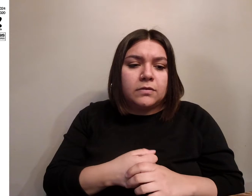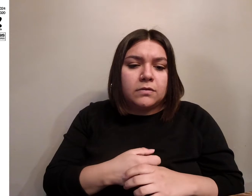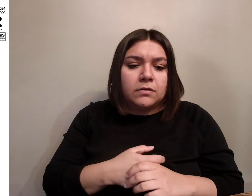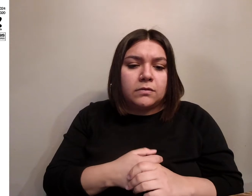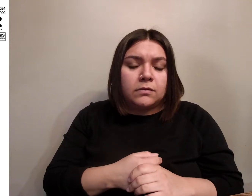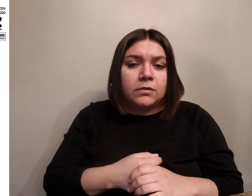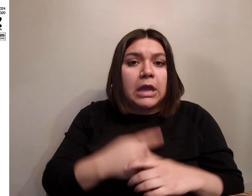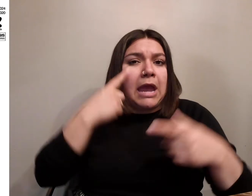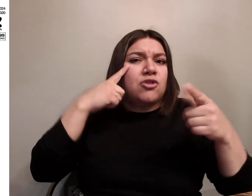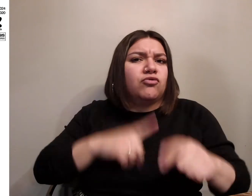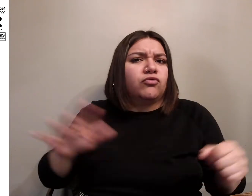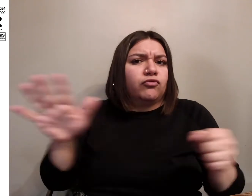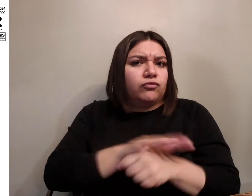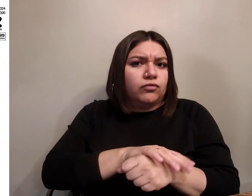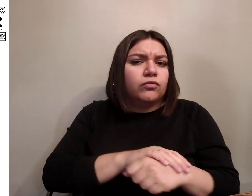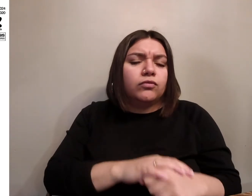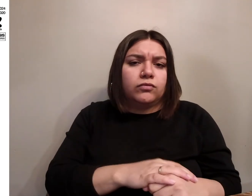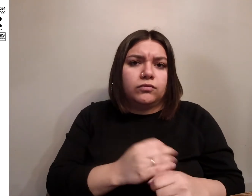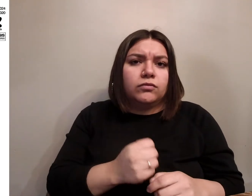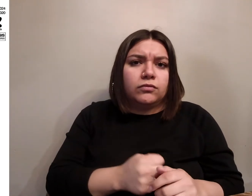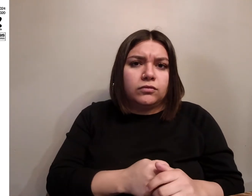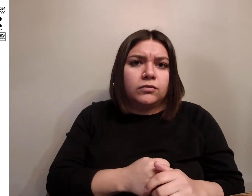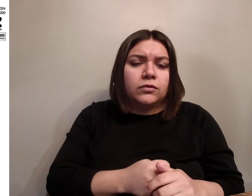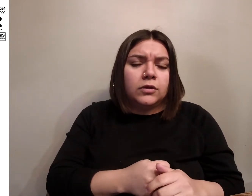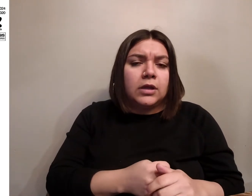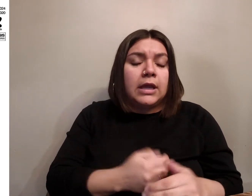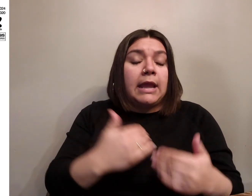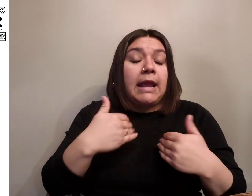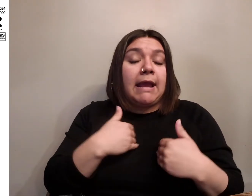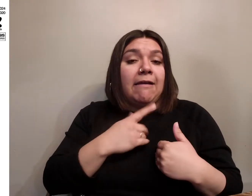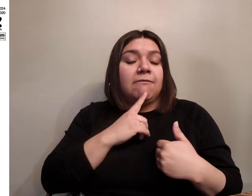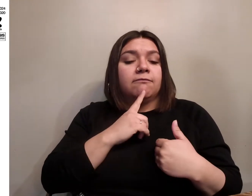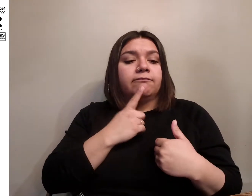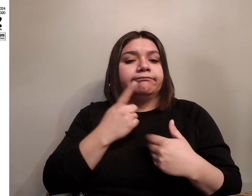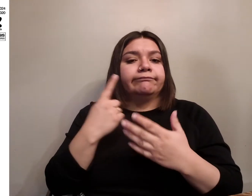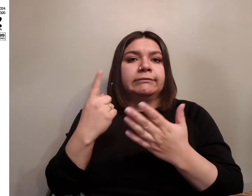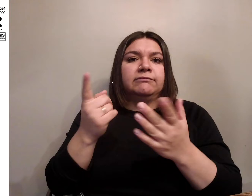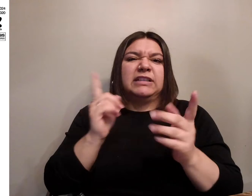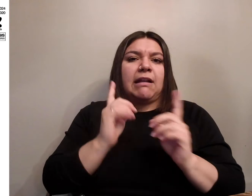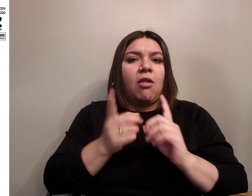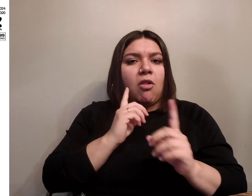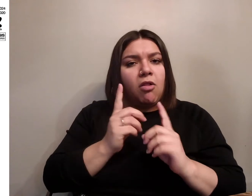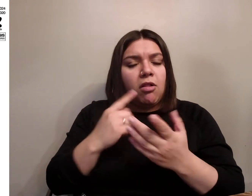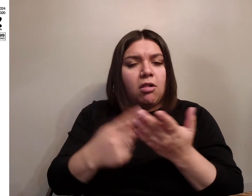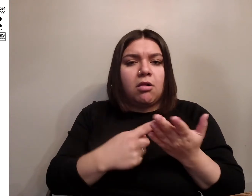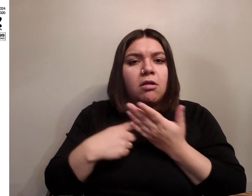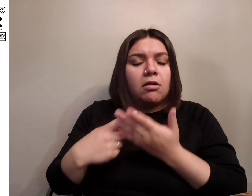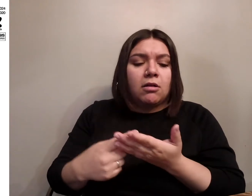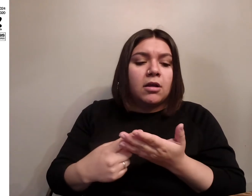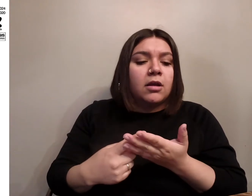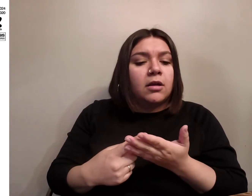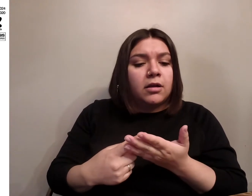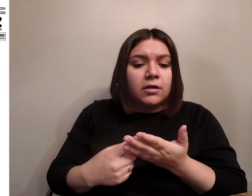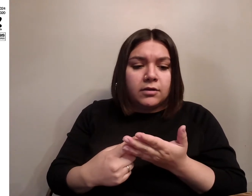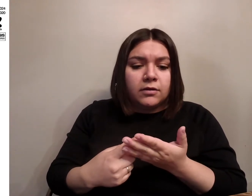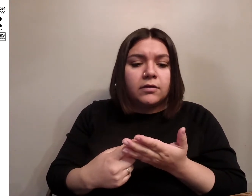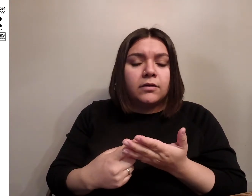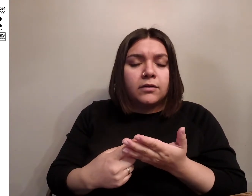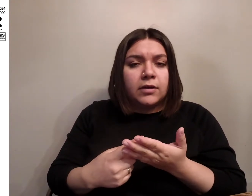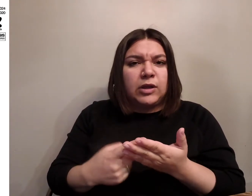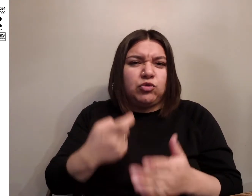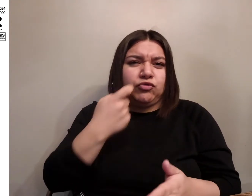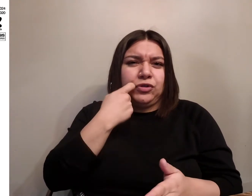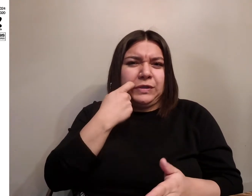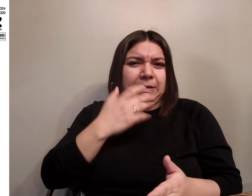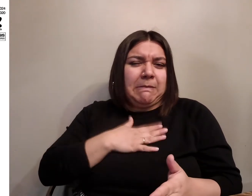actually. And I agree completely. There's a line of dialogue